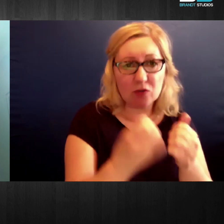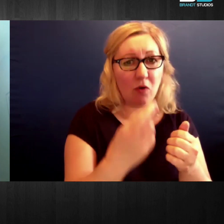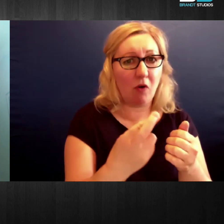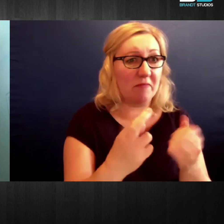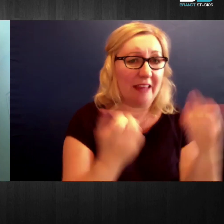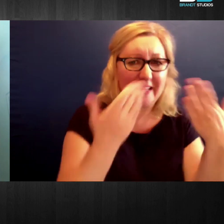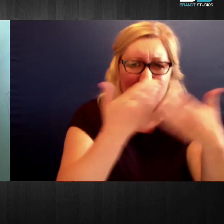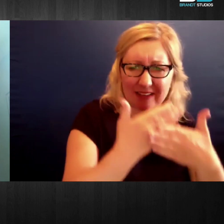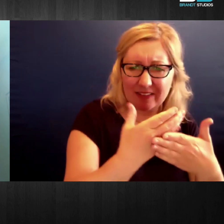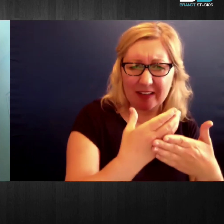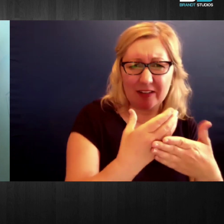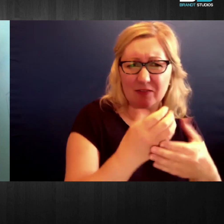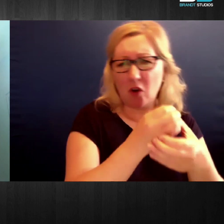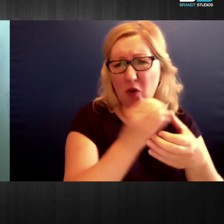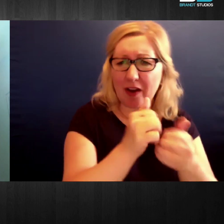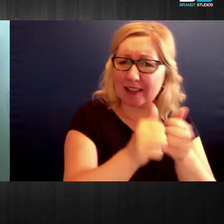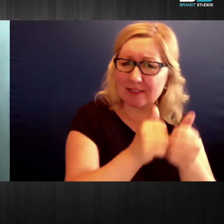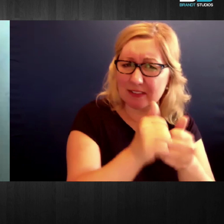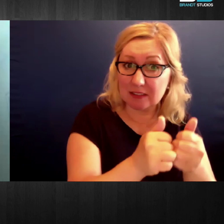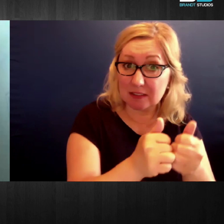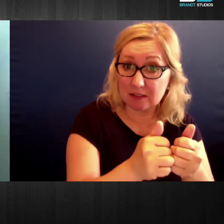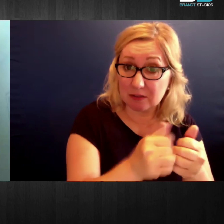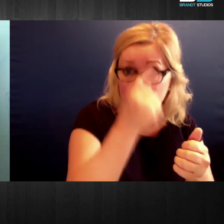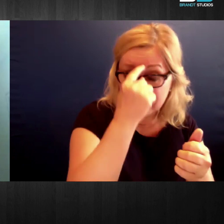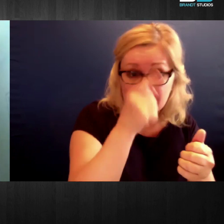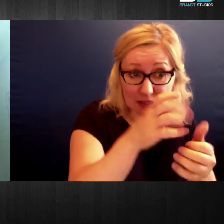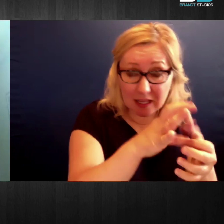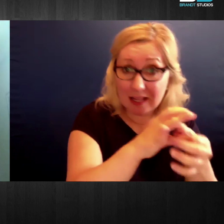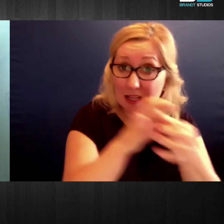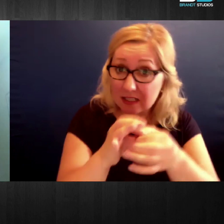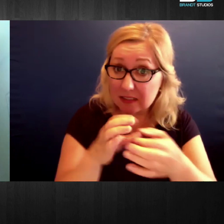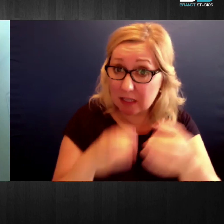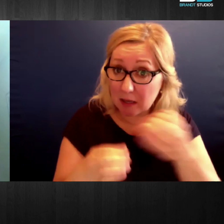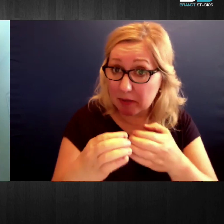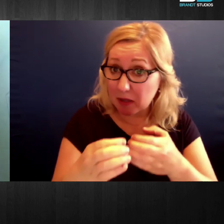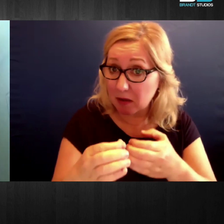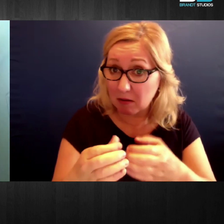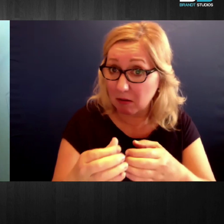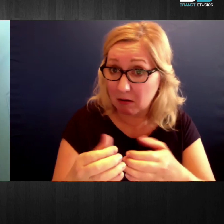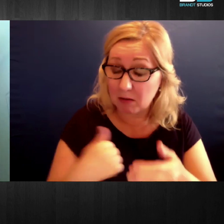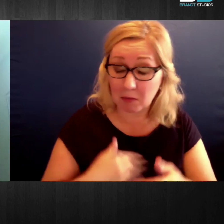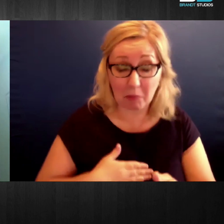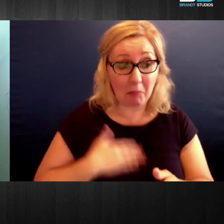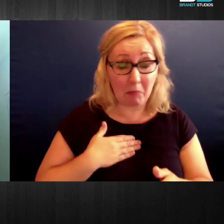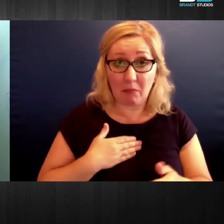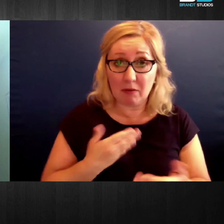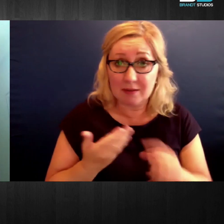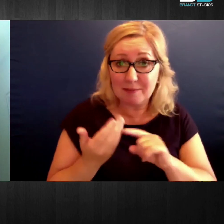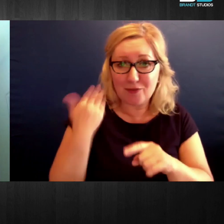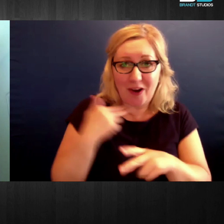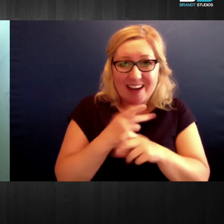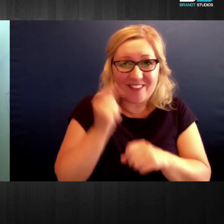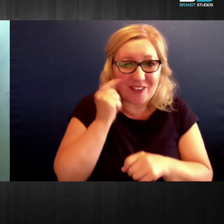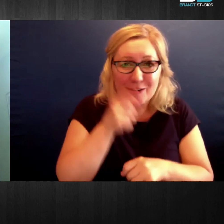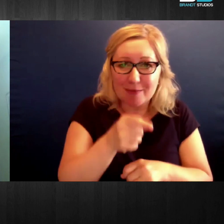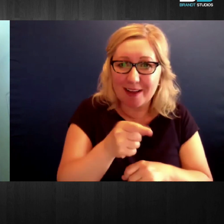done me. I think something that we probably need to raise more awareness about. And I think possibly research